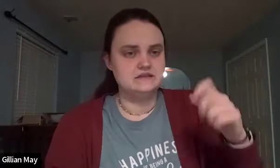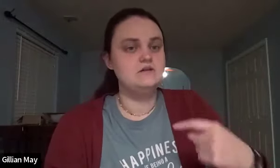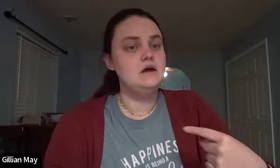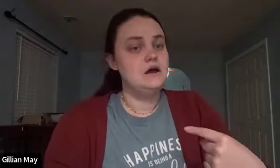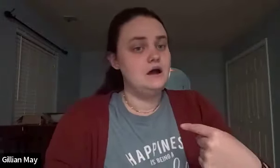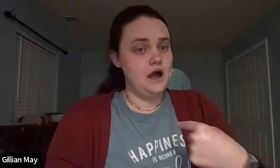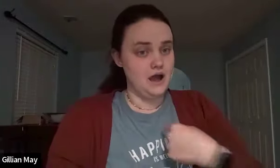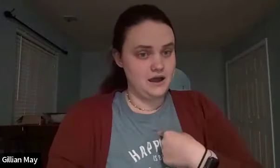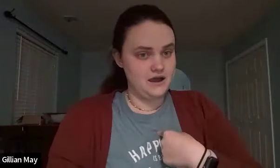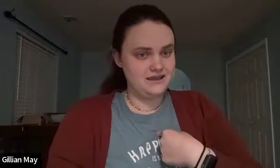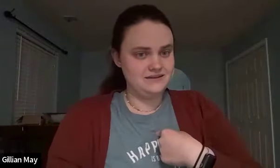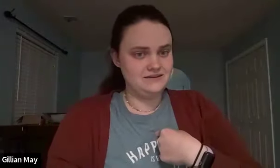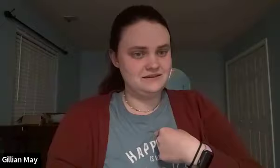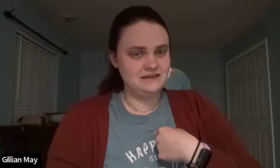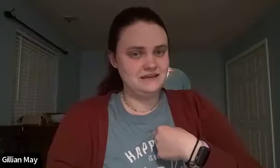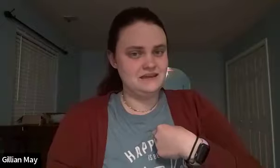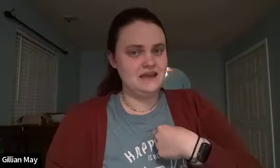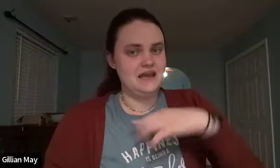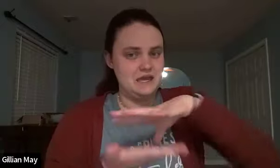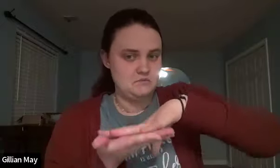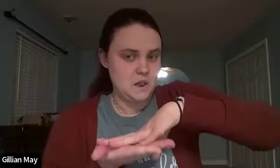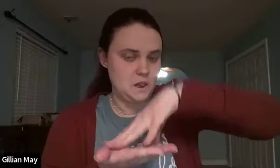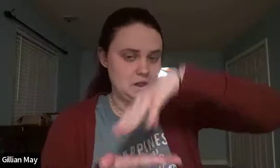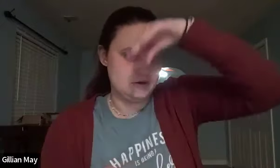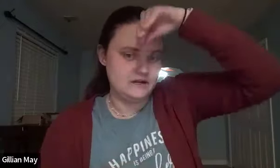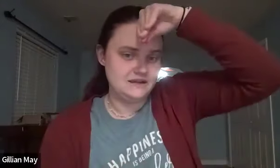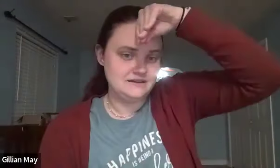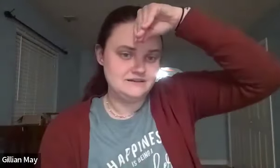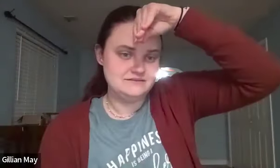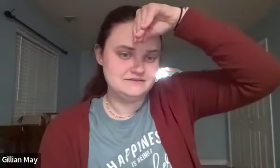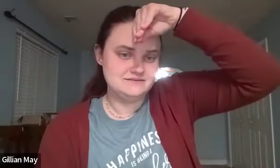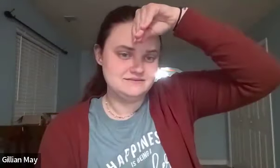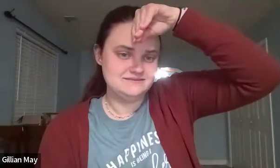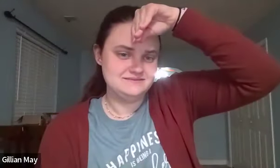ASL. I am learning